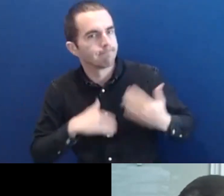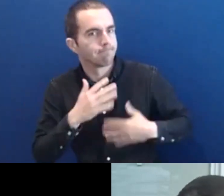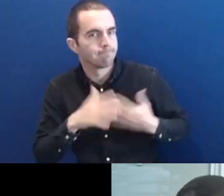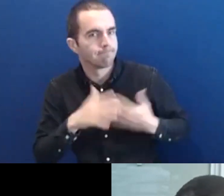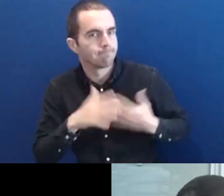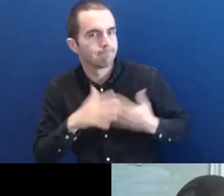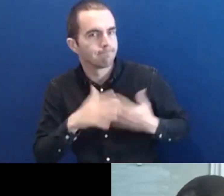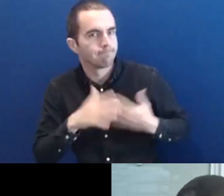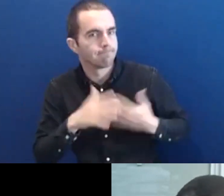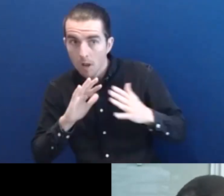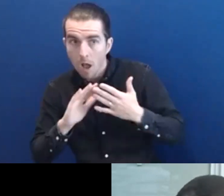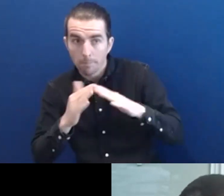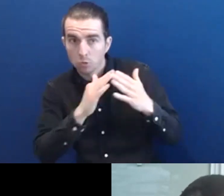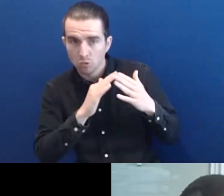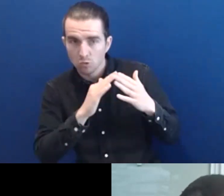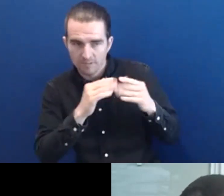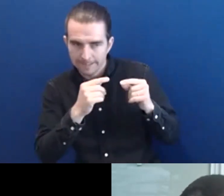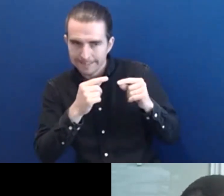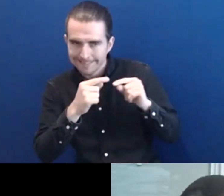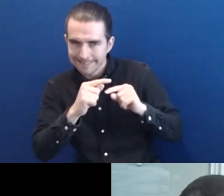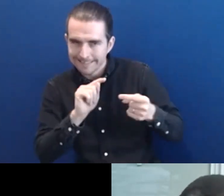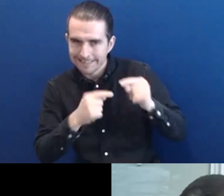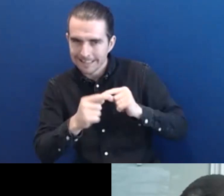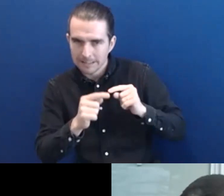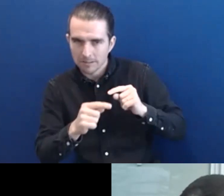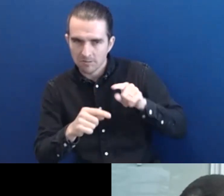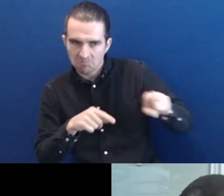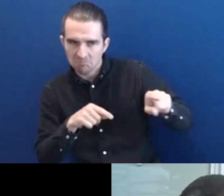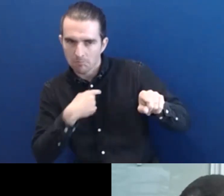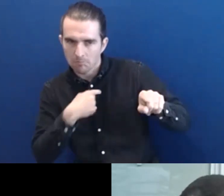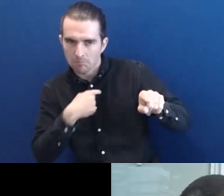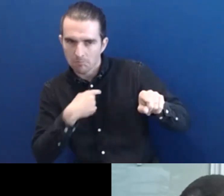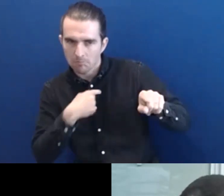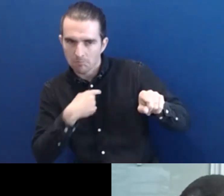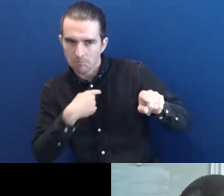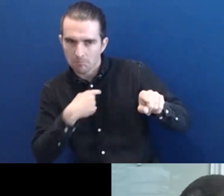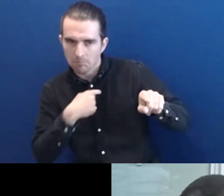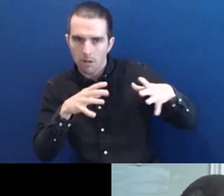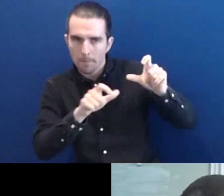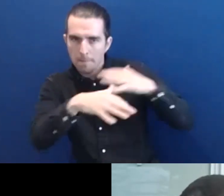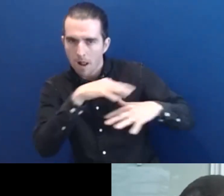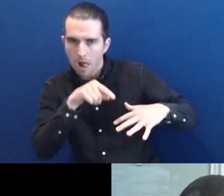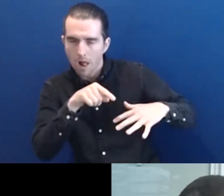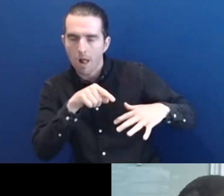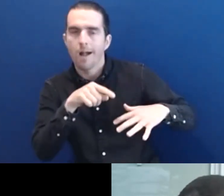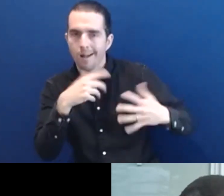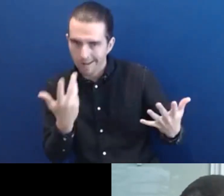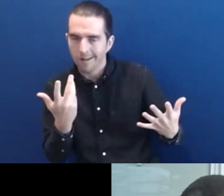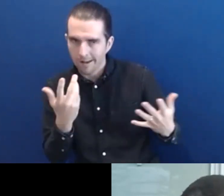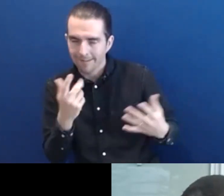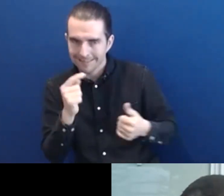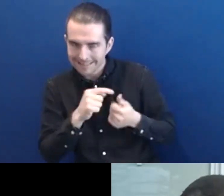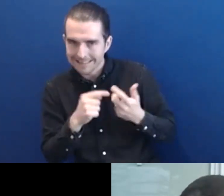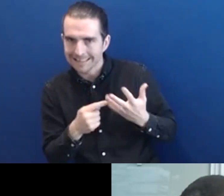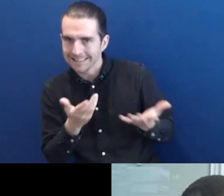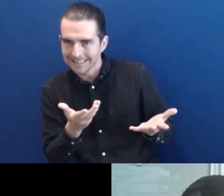people with disabilities to interact. If movement is also one of these, because here